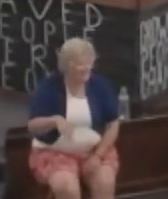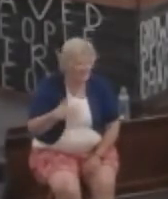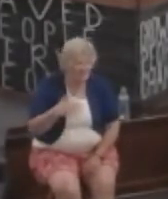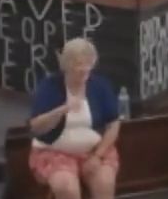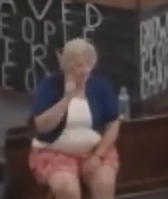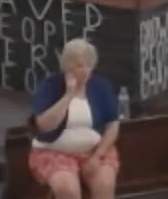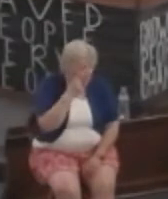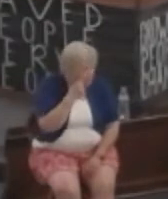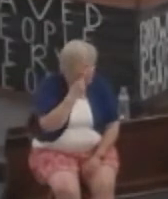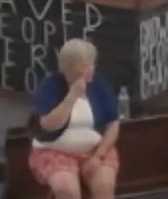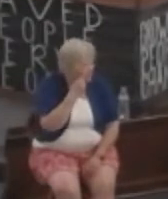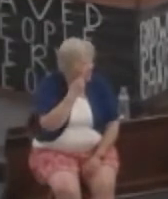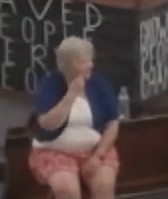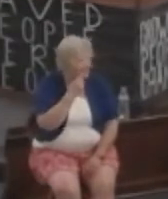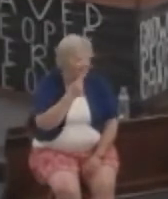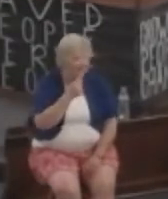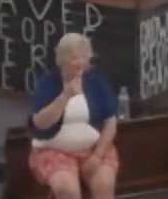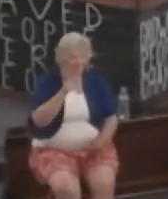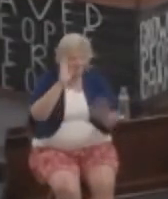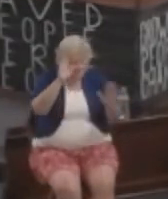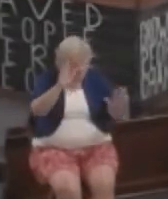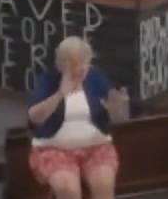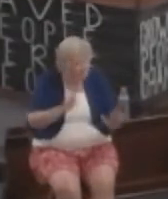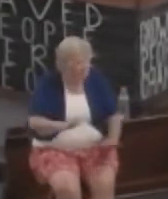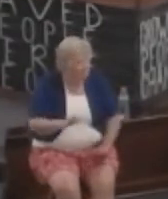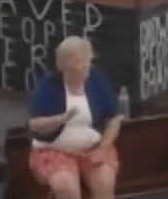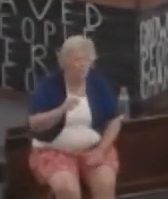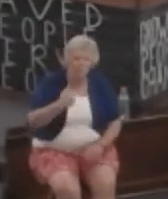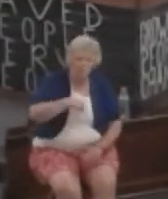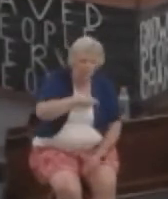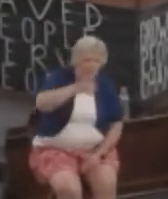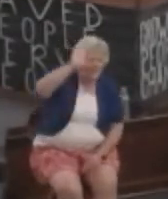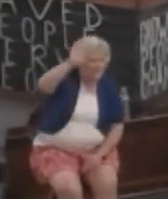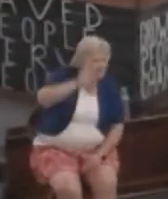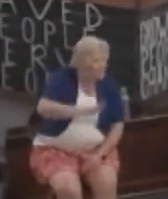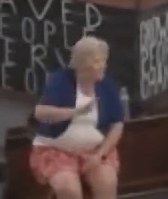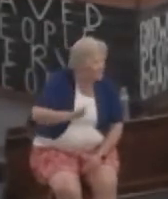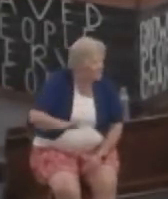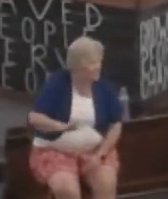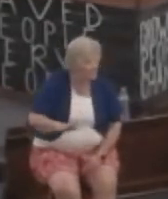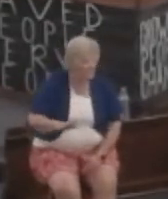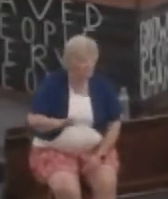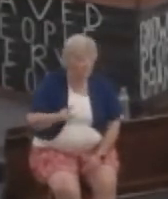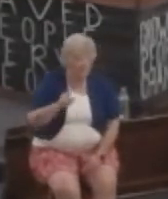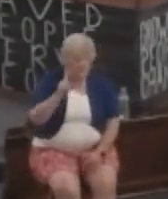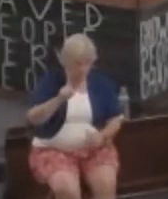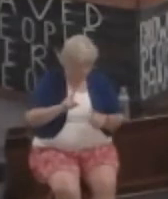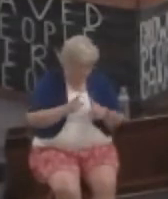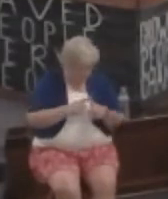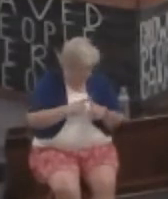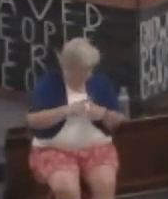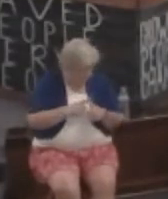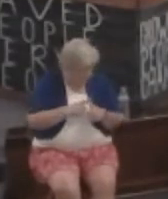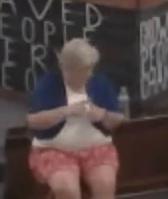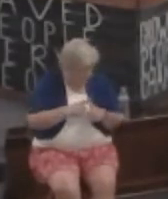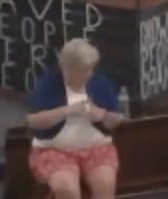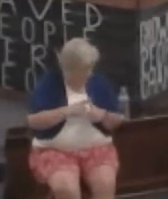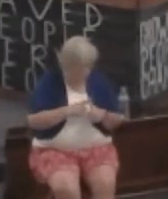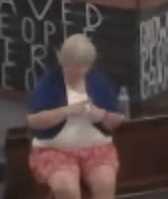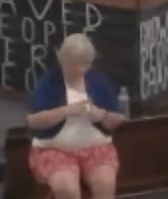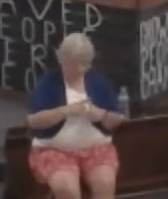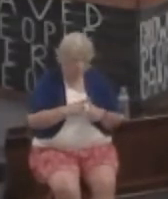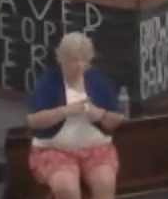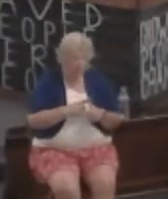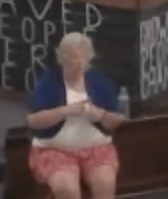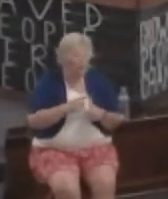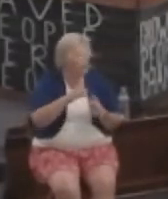Let that sink in. We are children of God. We're not His first. We are the children of